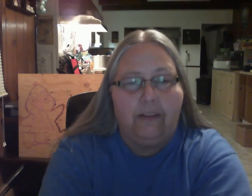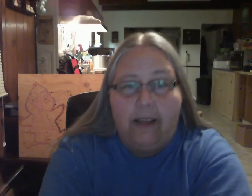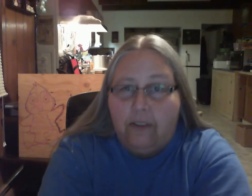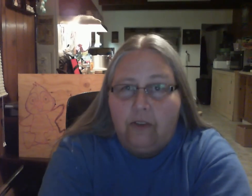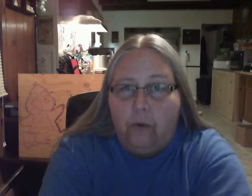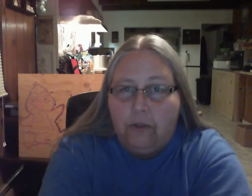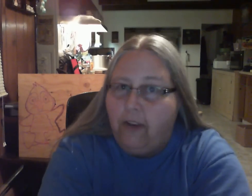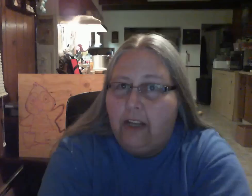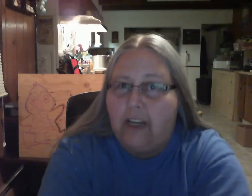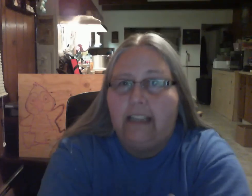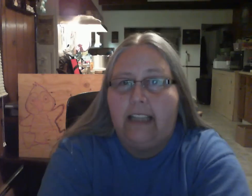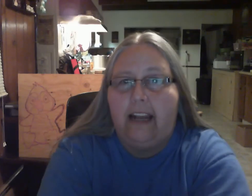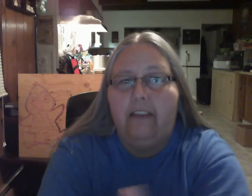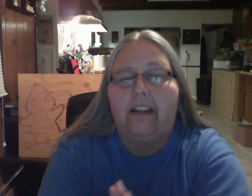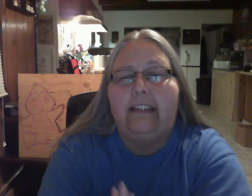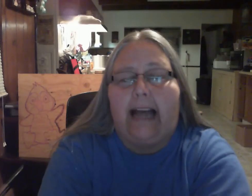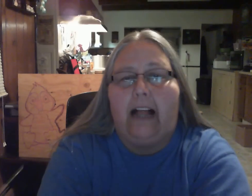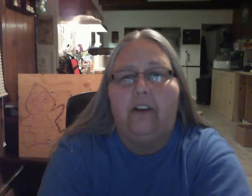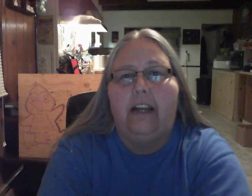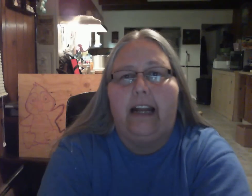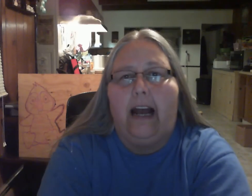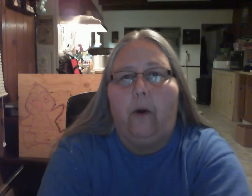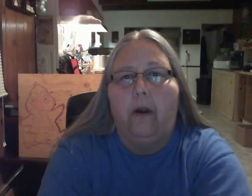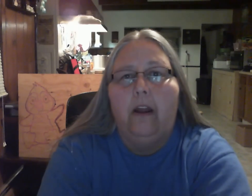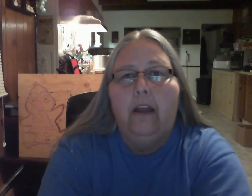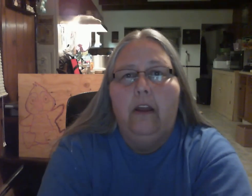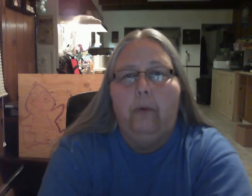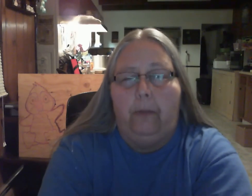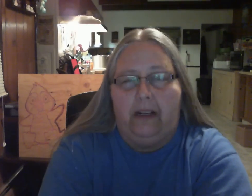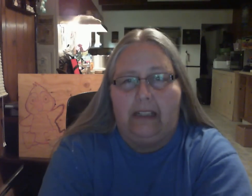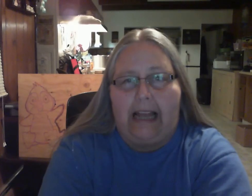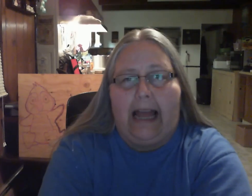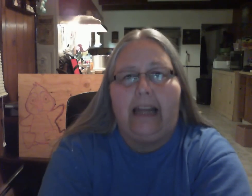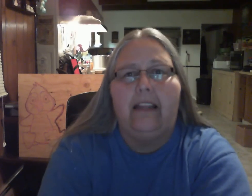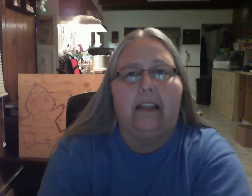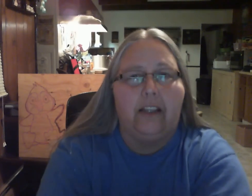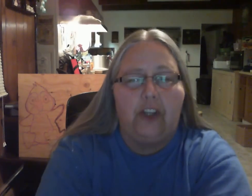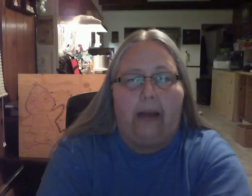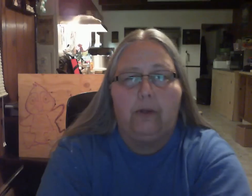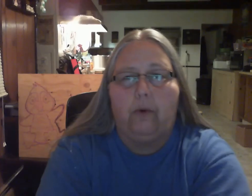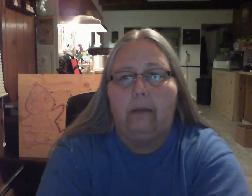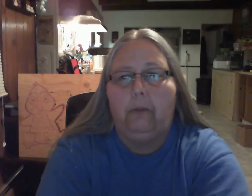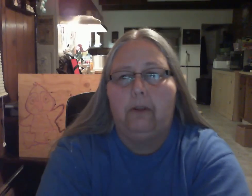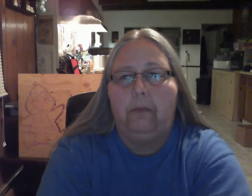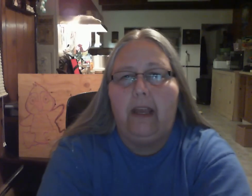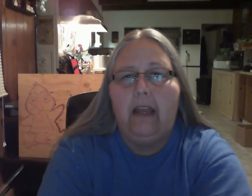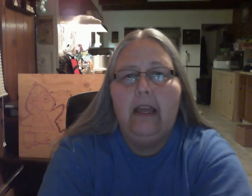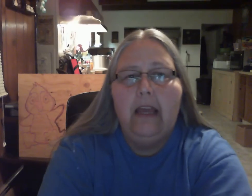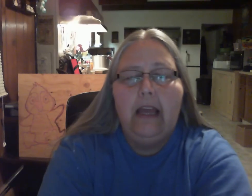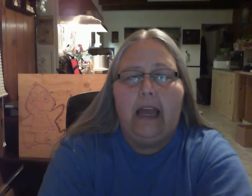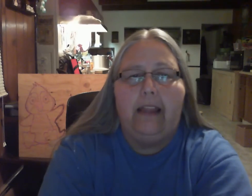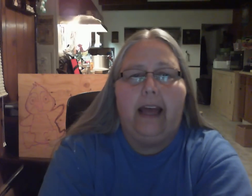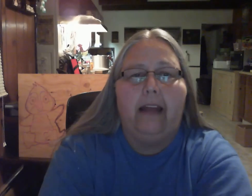this is so strange i said even a dollar an hour would be a sign that this job is where i'm supposed to be and that